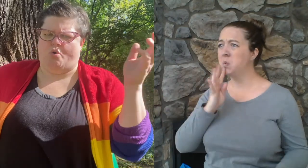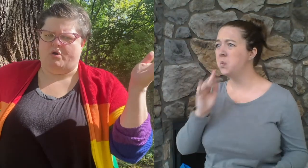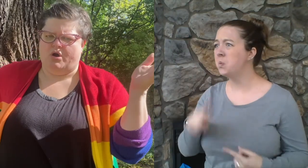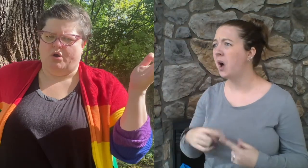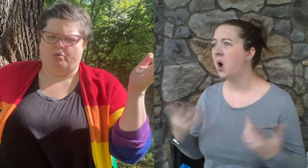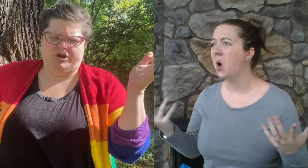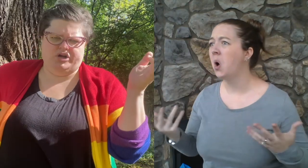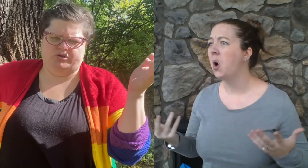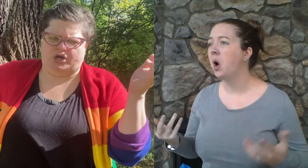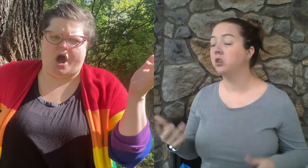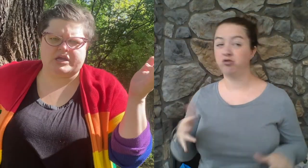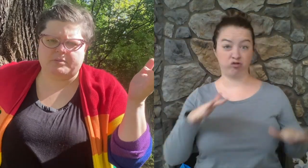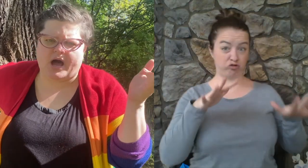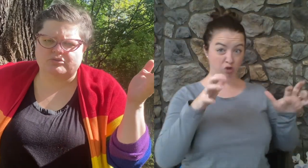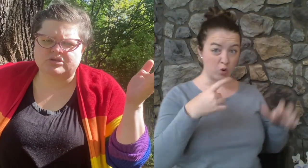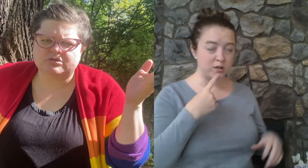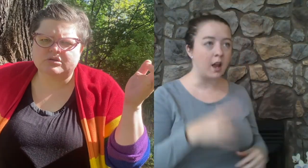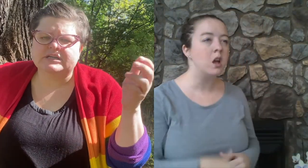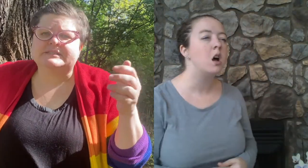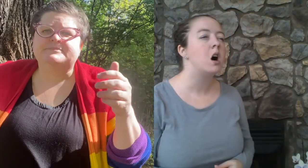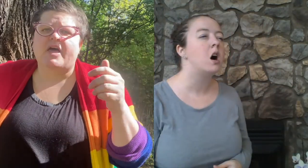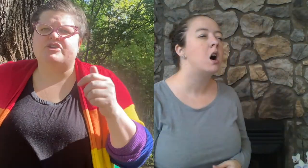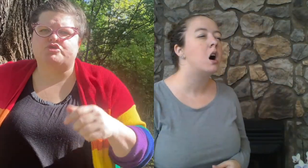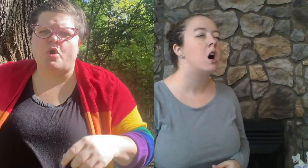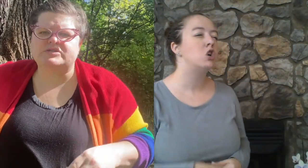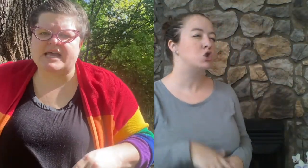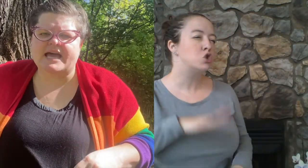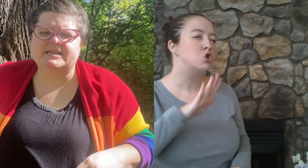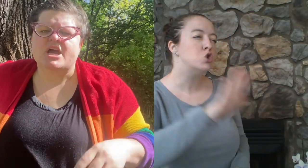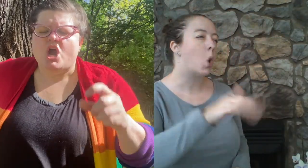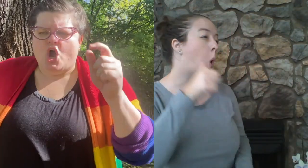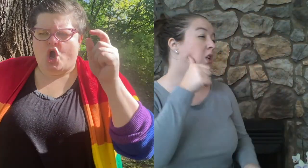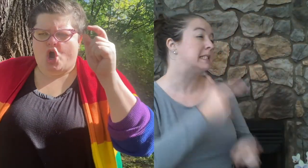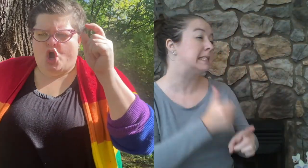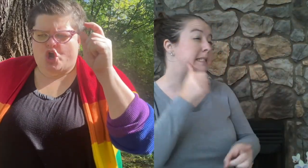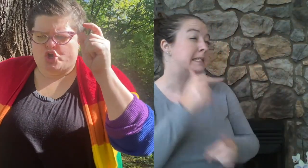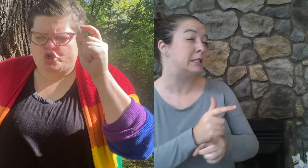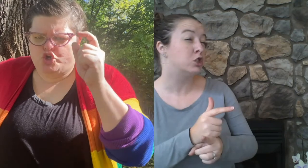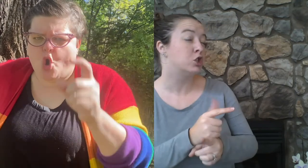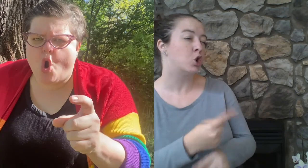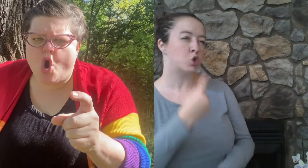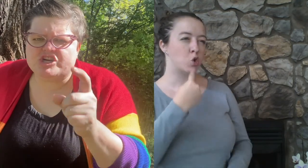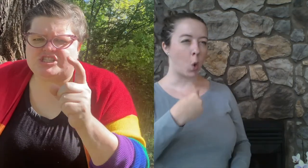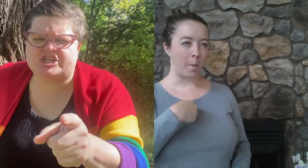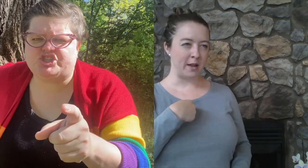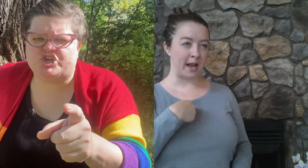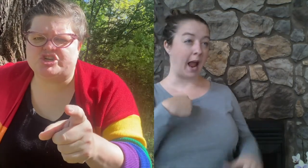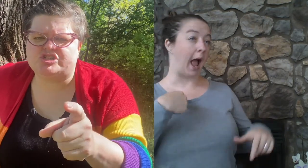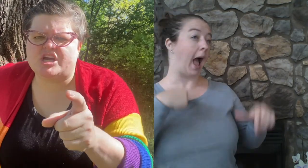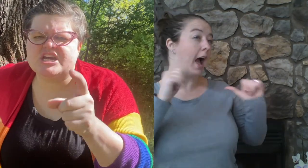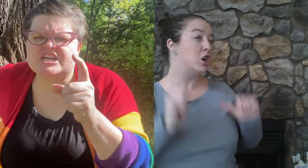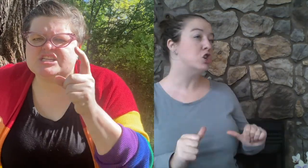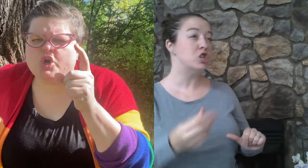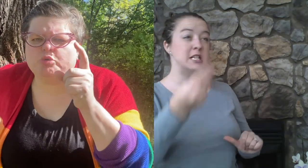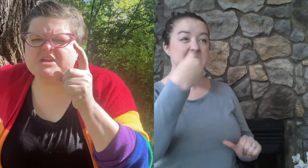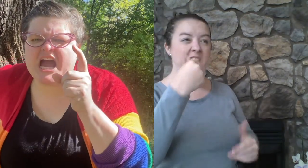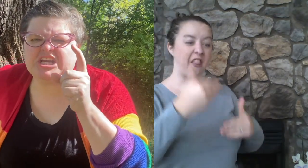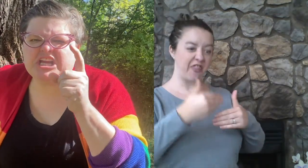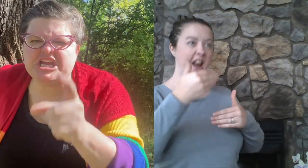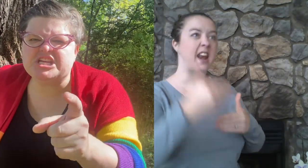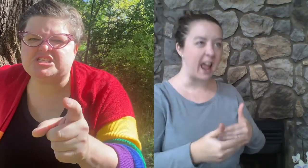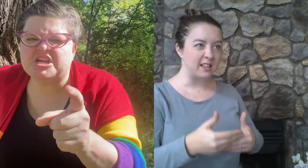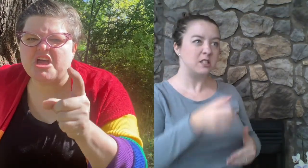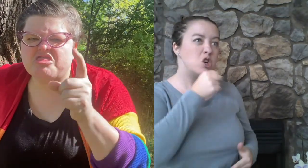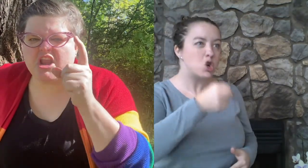"Whoa, what are you talking about?" And the troll said, "Your sisters told me I